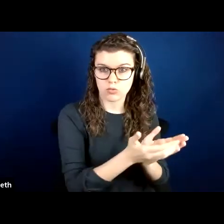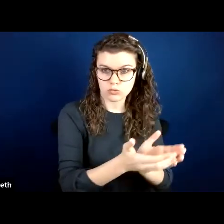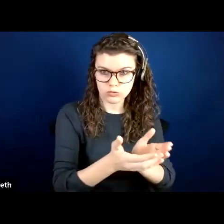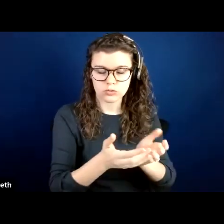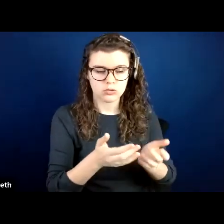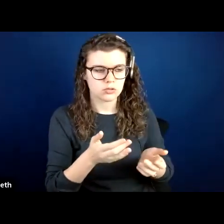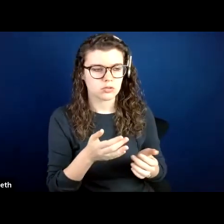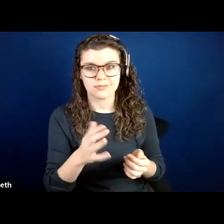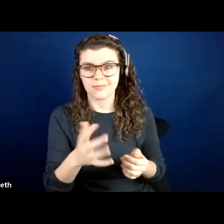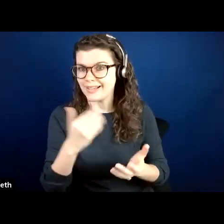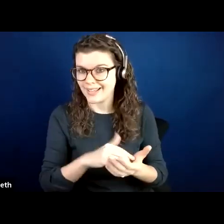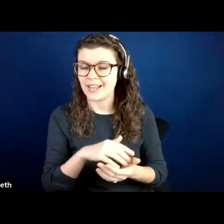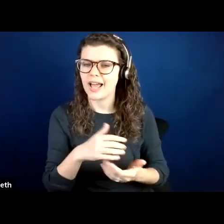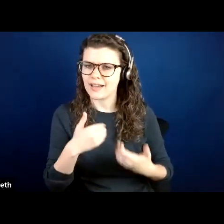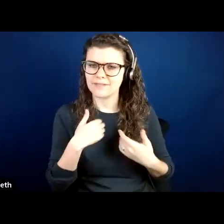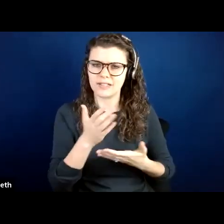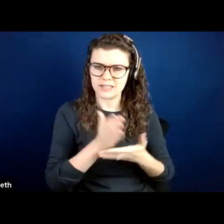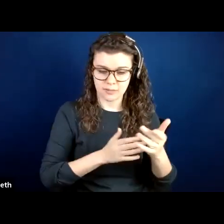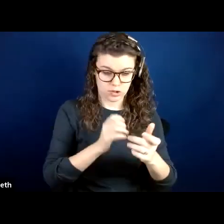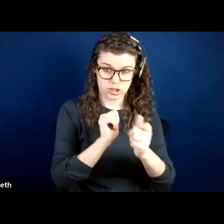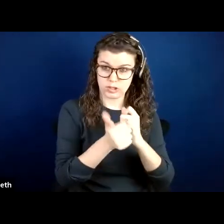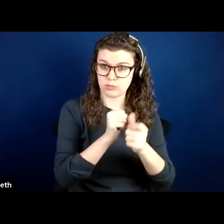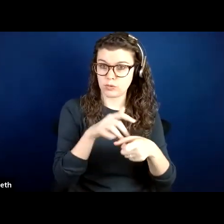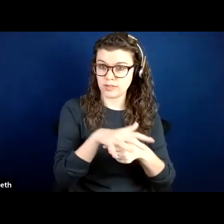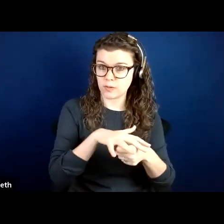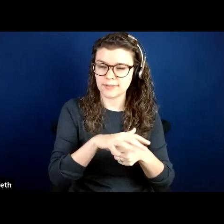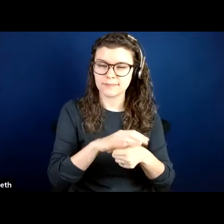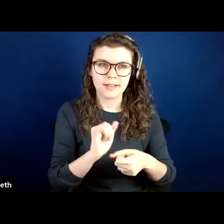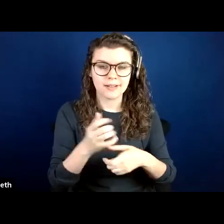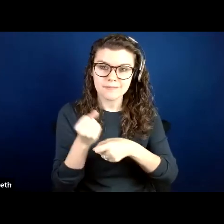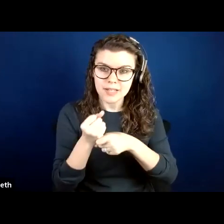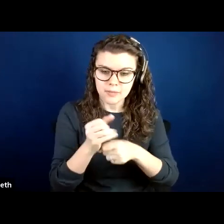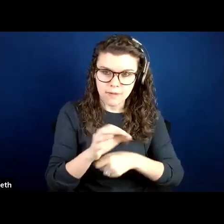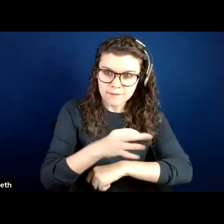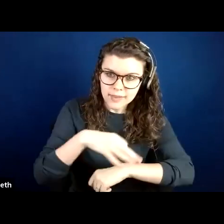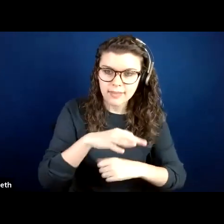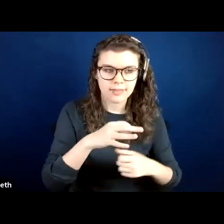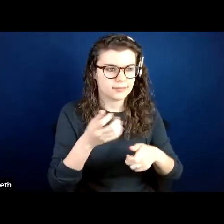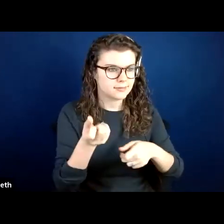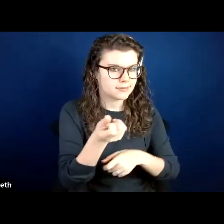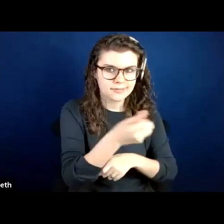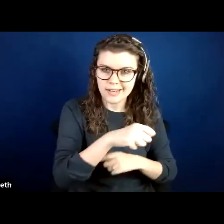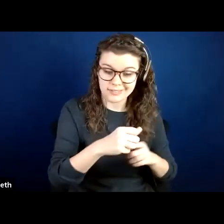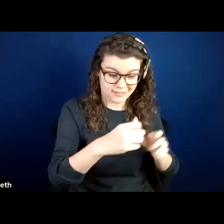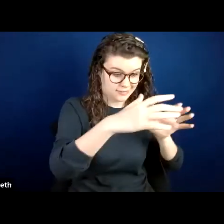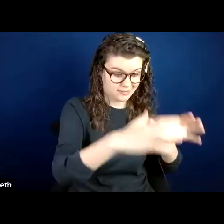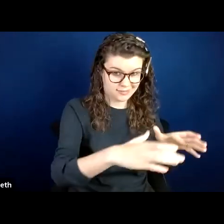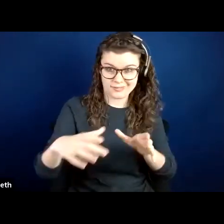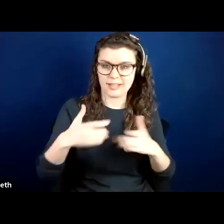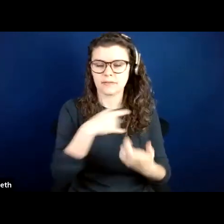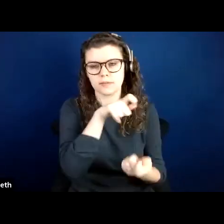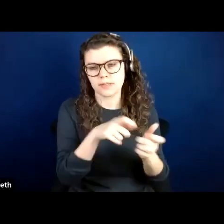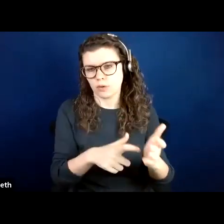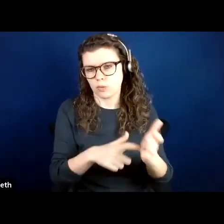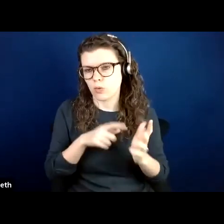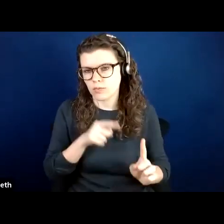too that sports facilities like baseball fields, tennis courts, those are going to have requirements